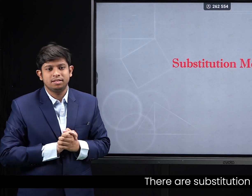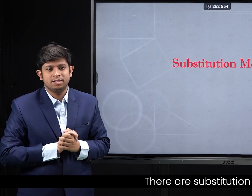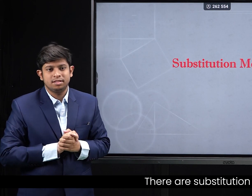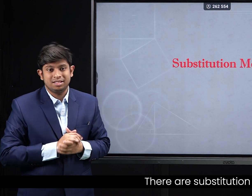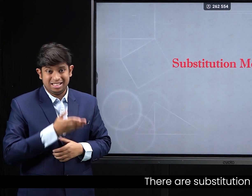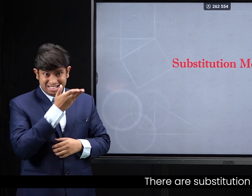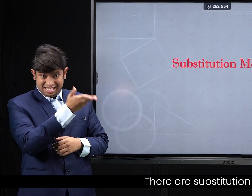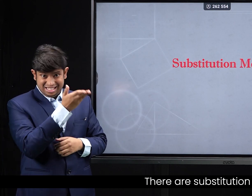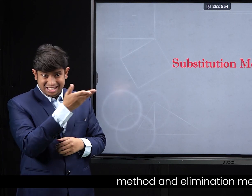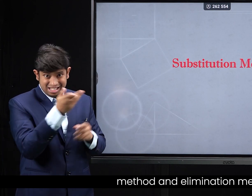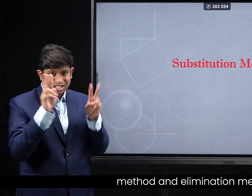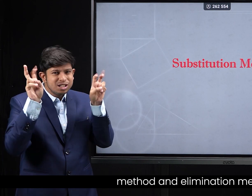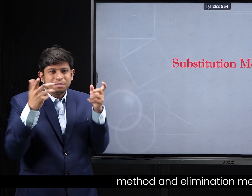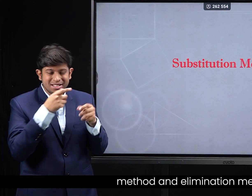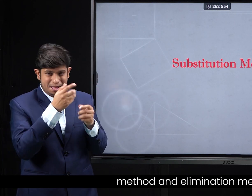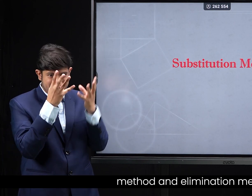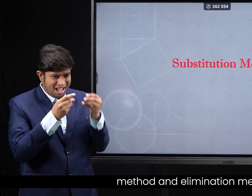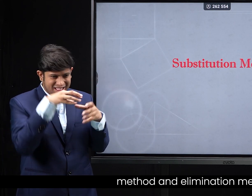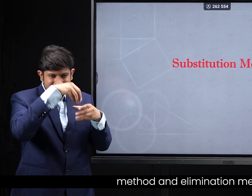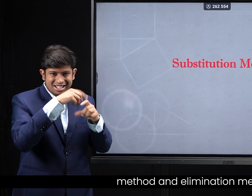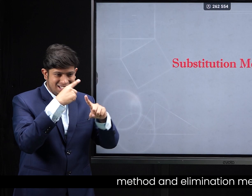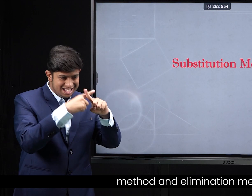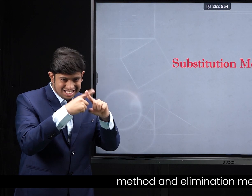There are substitution method and elimination method.